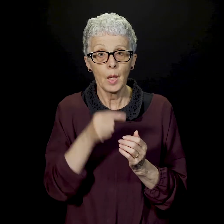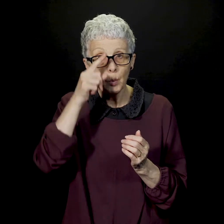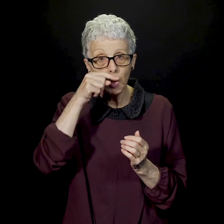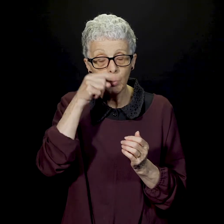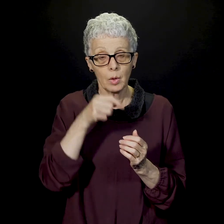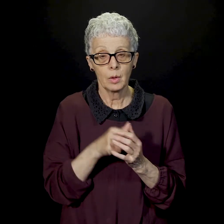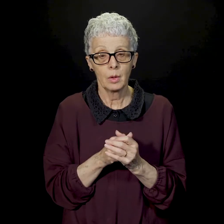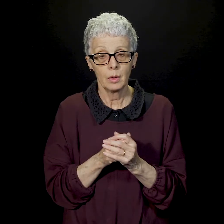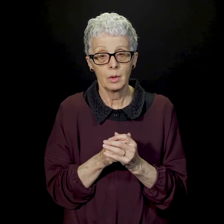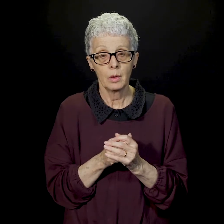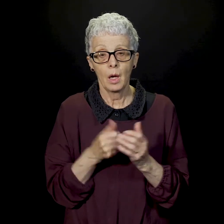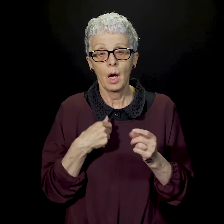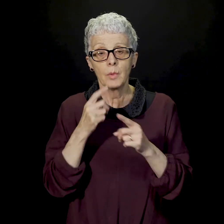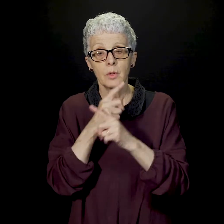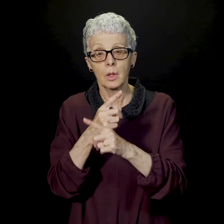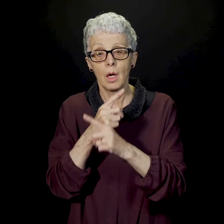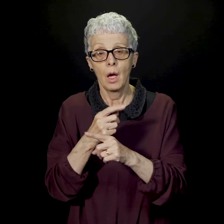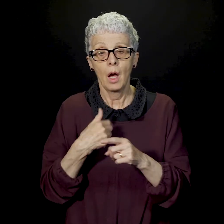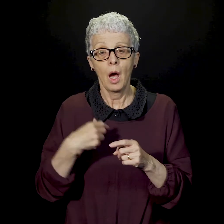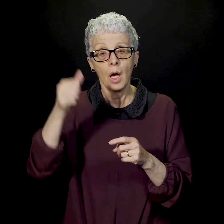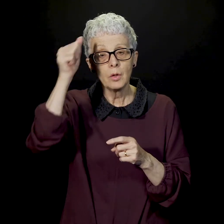For some of you, even as I'm speaking, you would go,